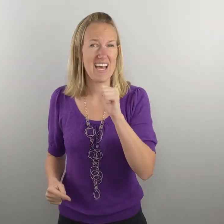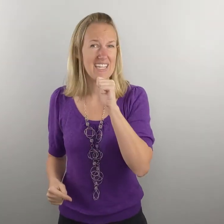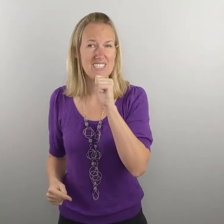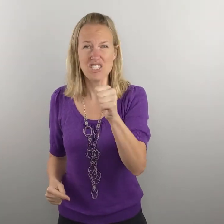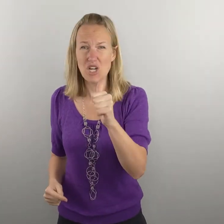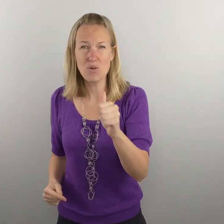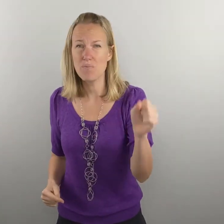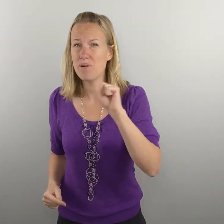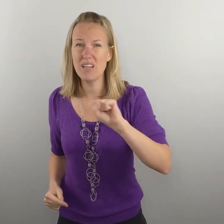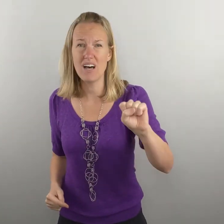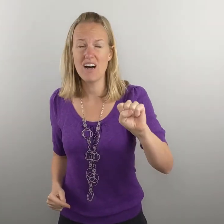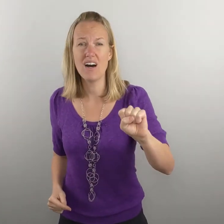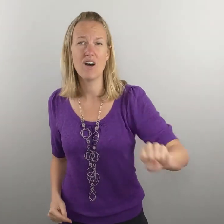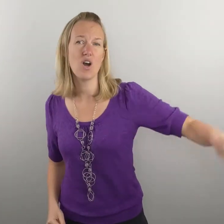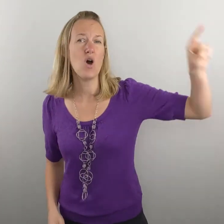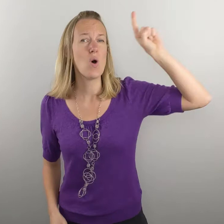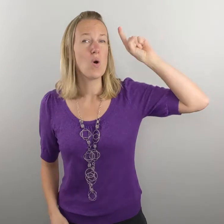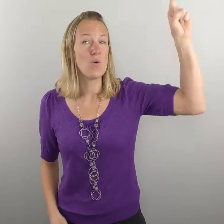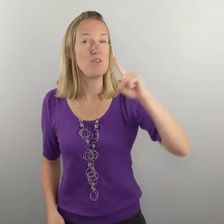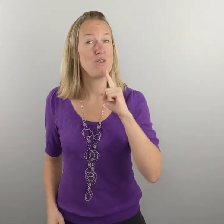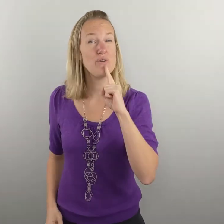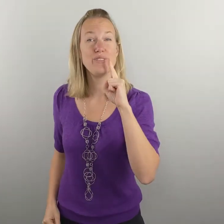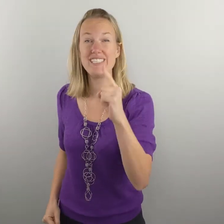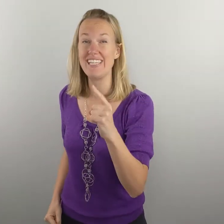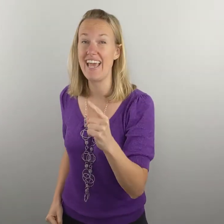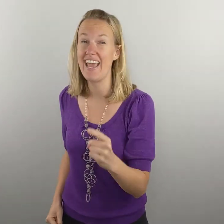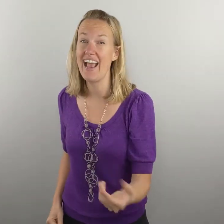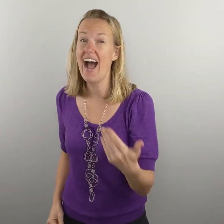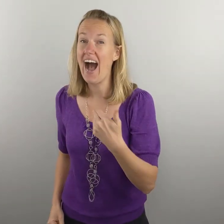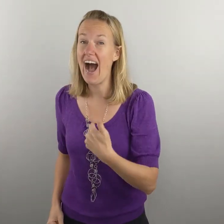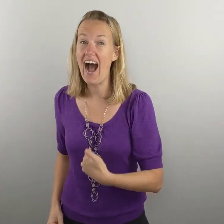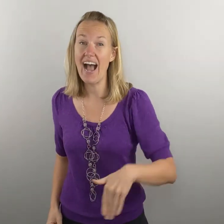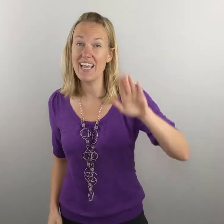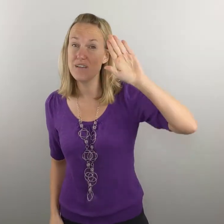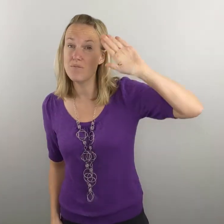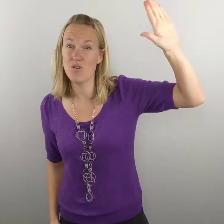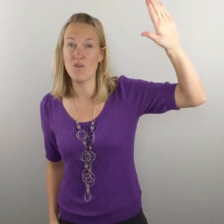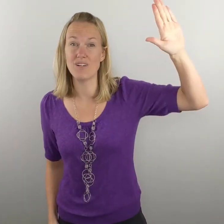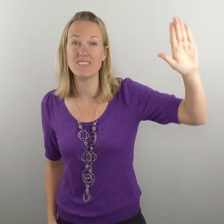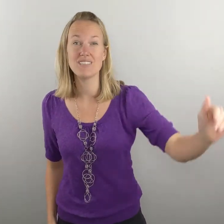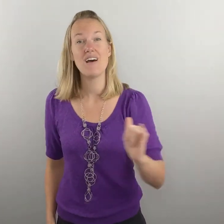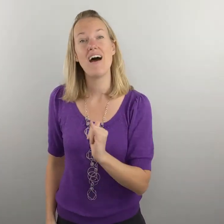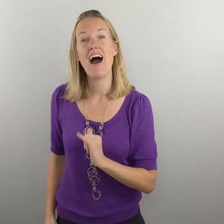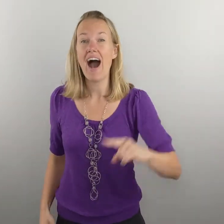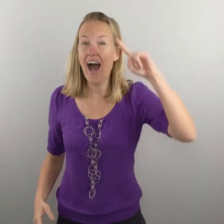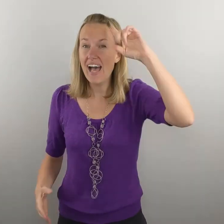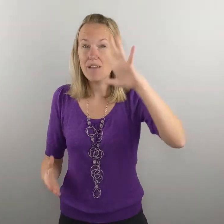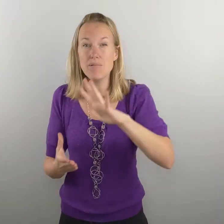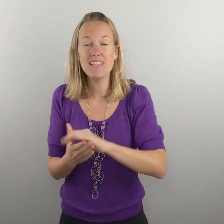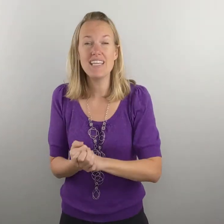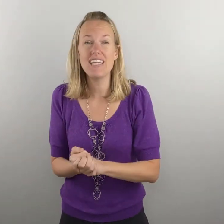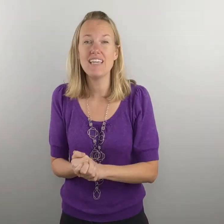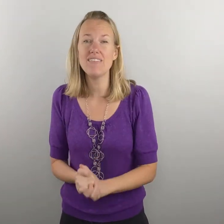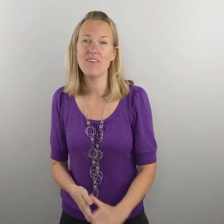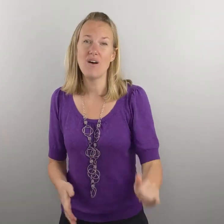I don't belong, oh, you say I am yours. I believe